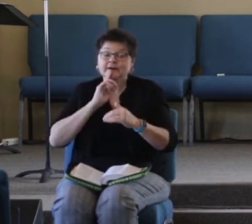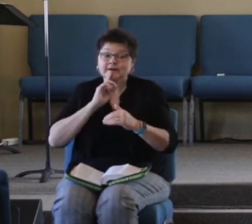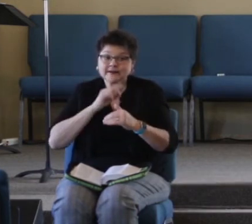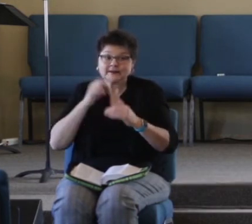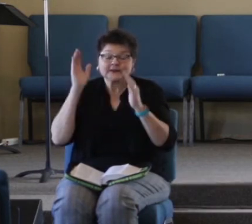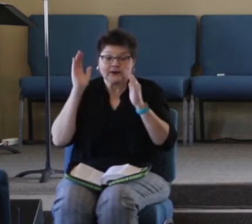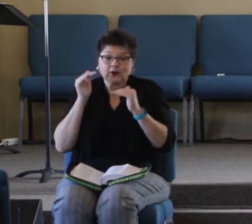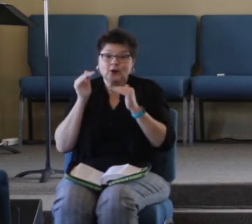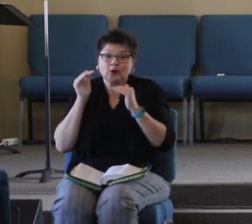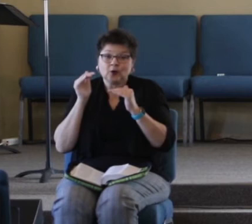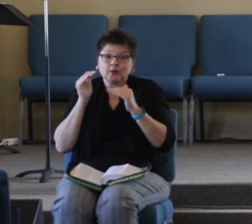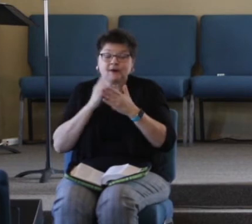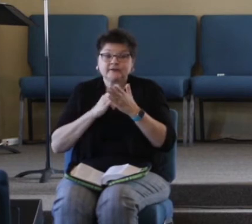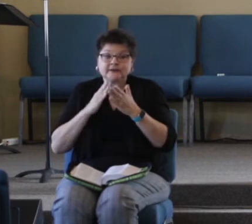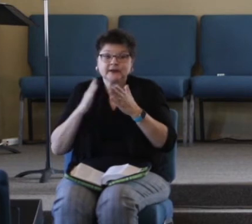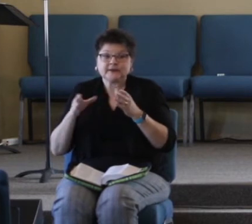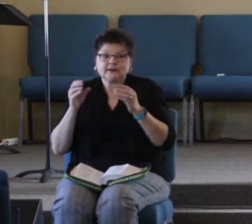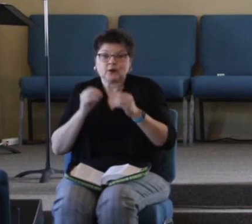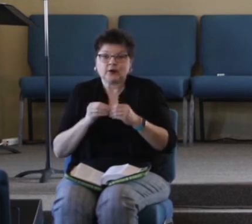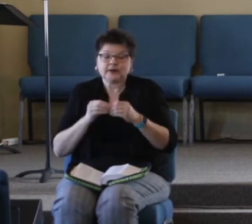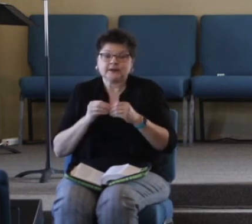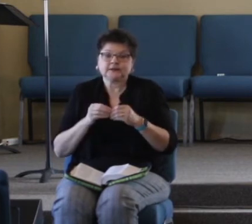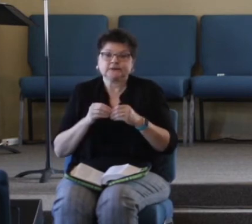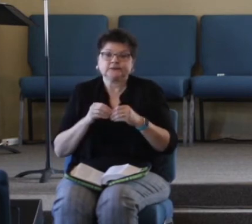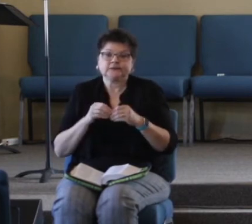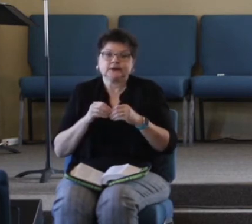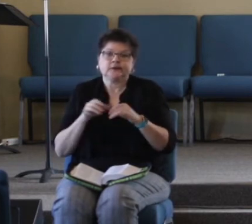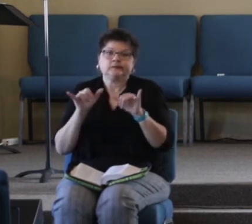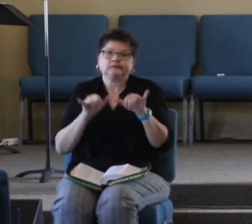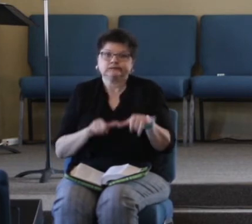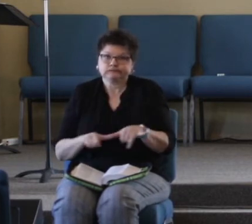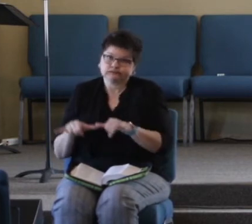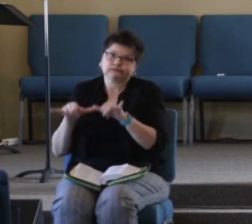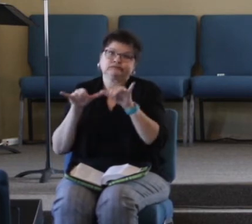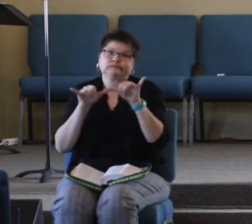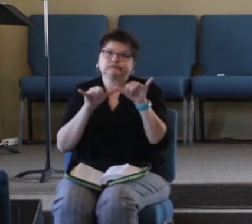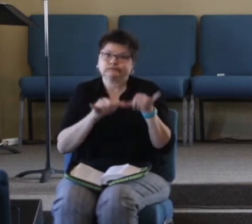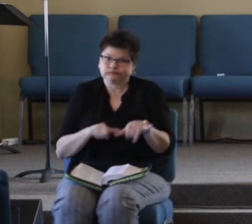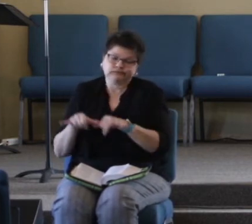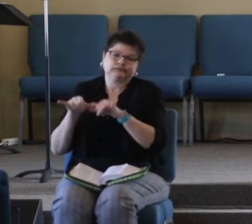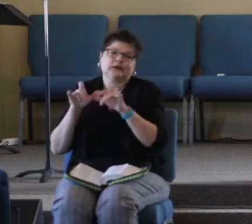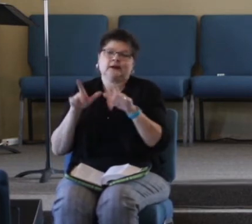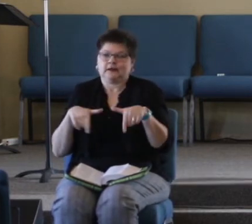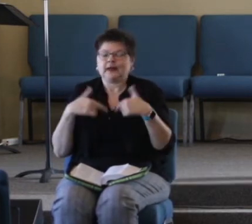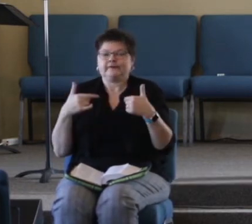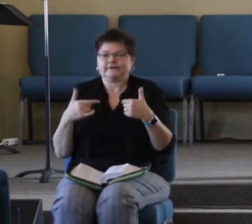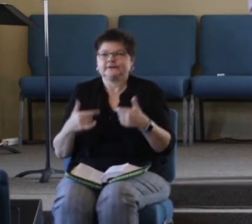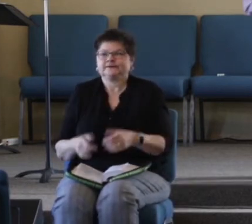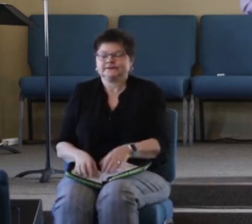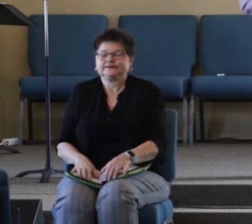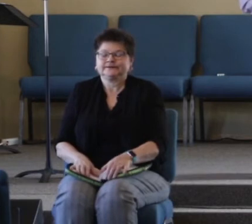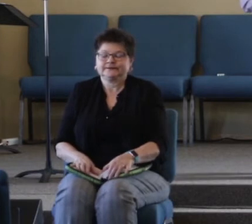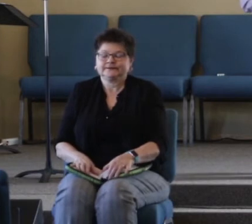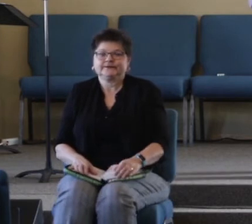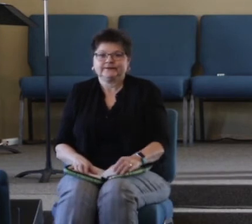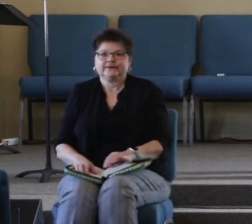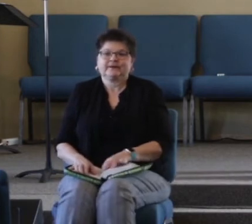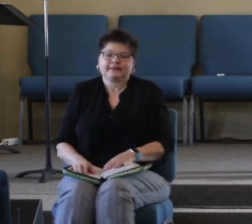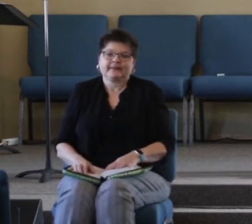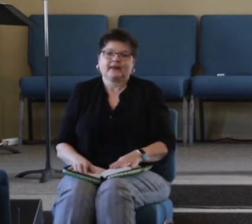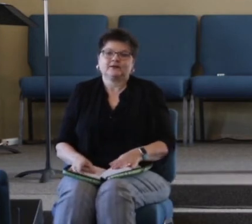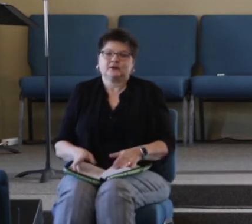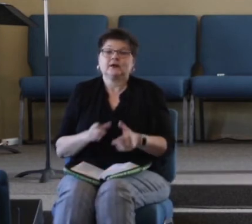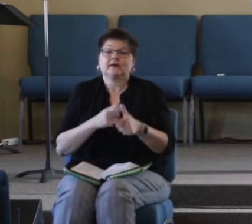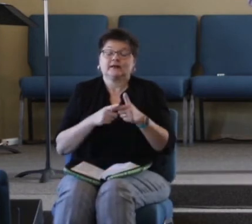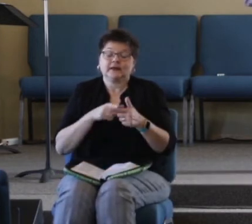something more than the mundane life that they had been living. And again, go back to Isaiah talking